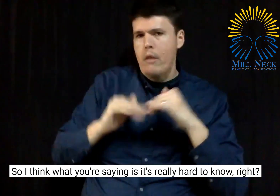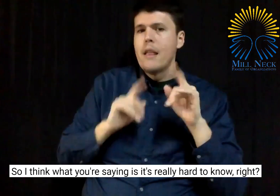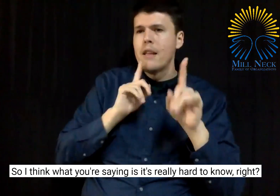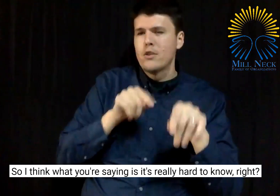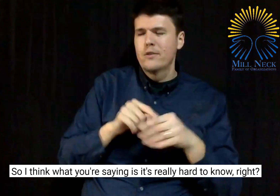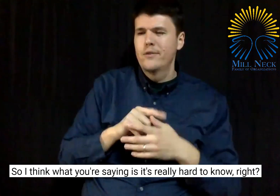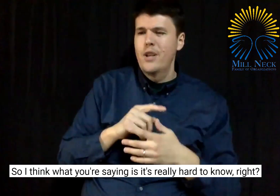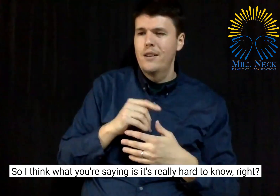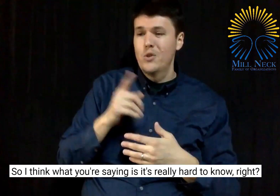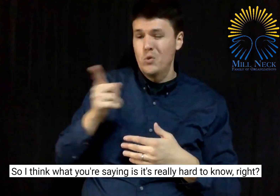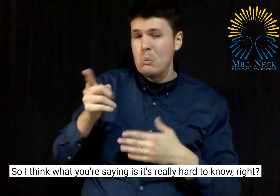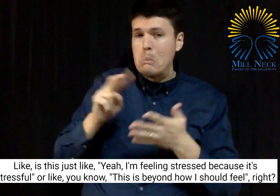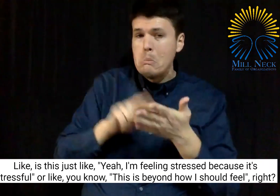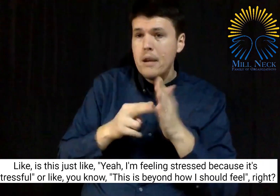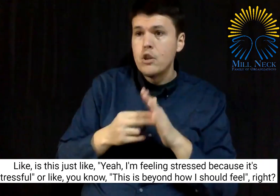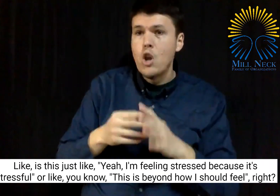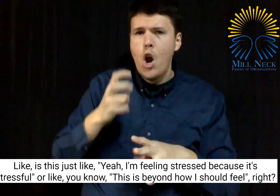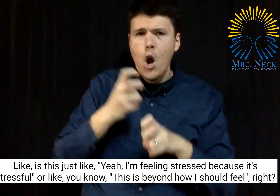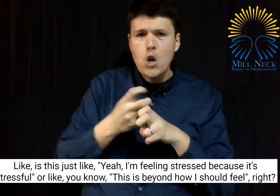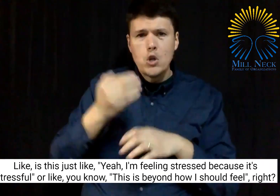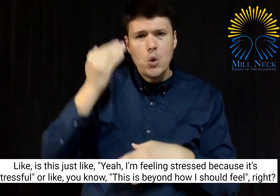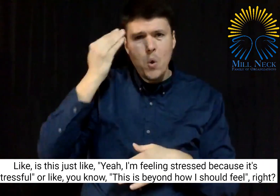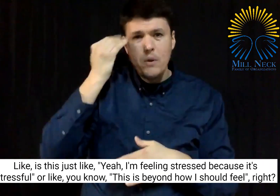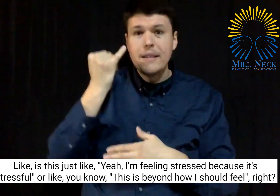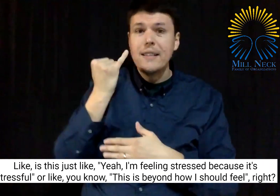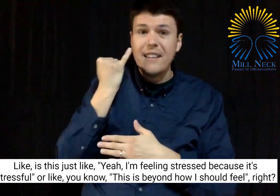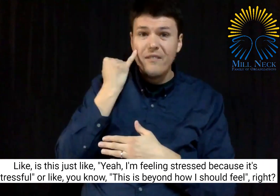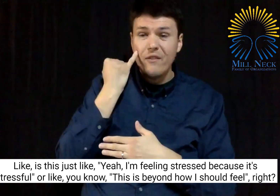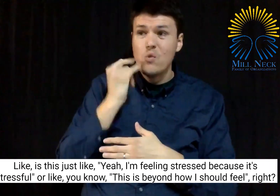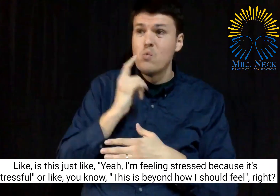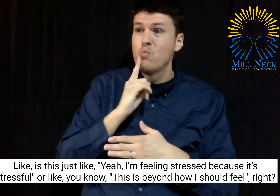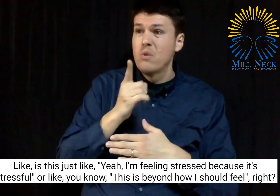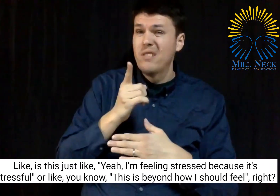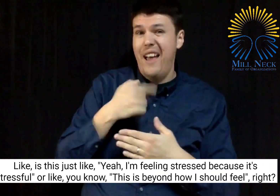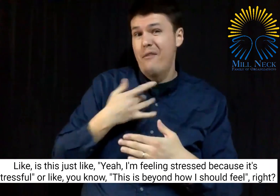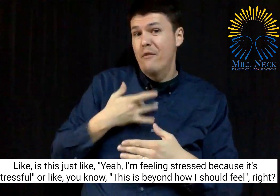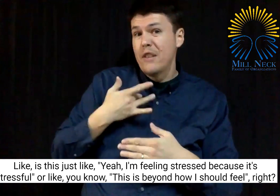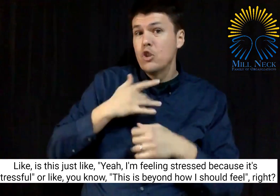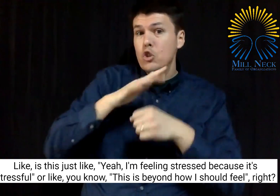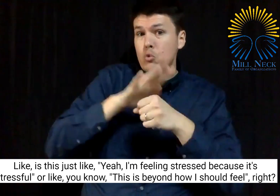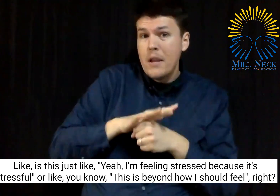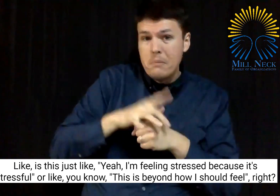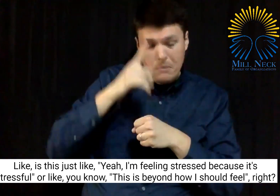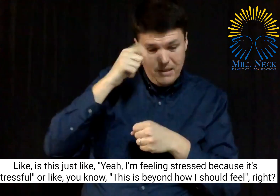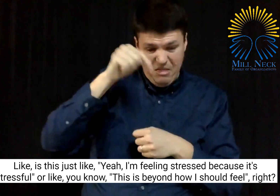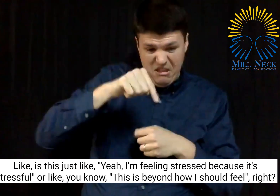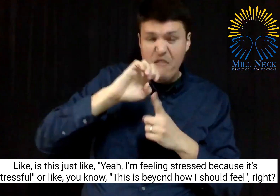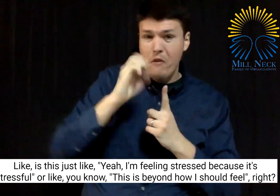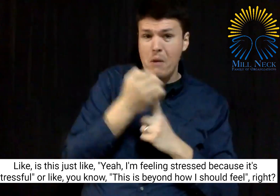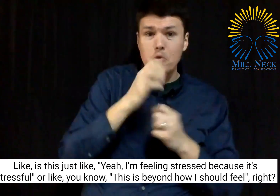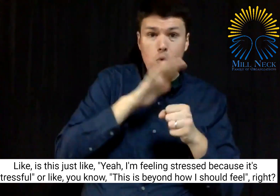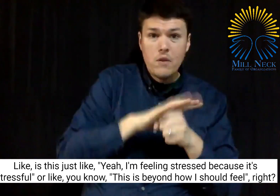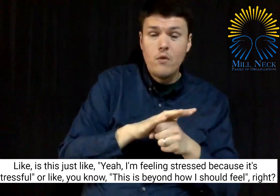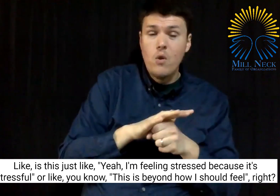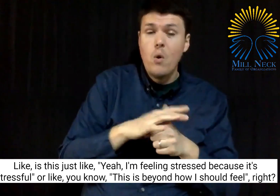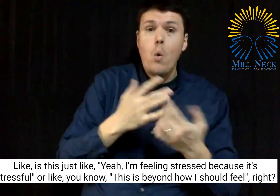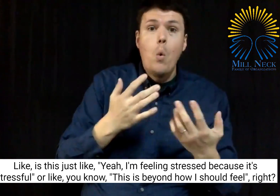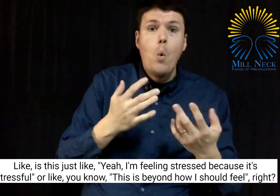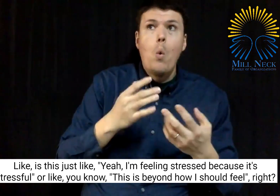it's really hard to know, right? Like, is this just like, yeah, I'm feeling stressed because it's stressful, or like, this is beyond how I